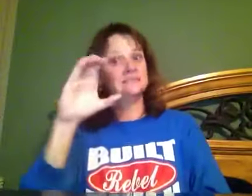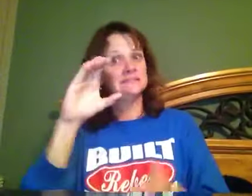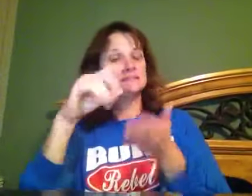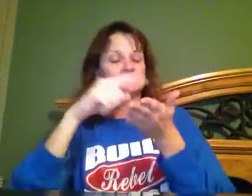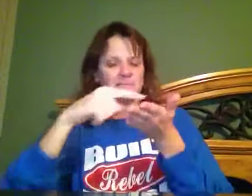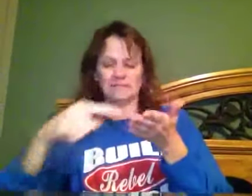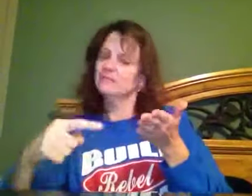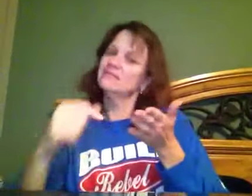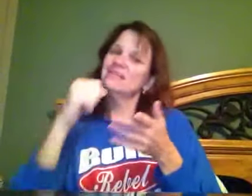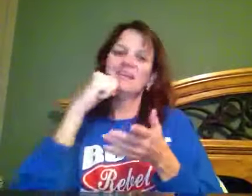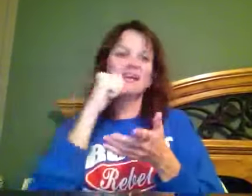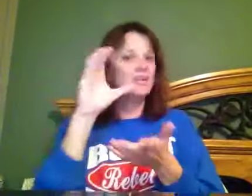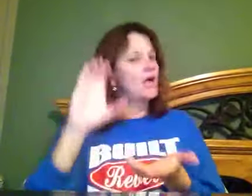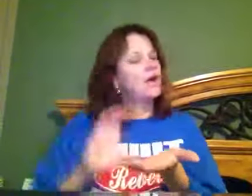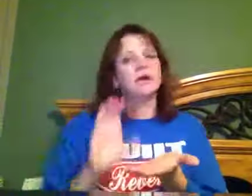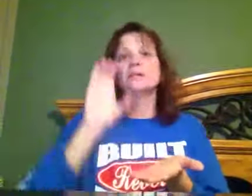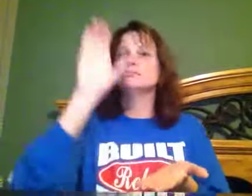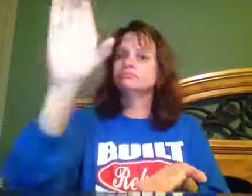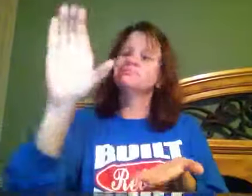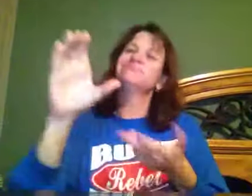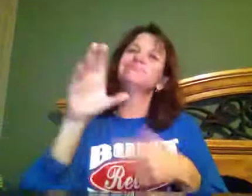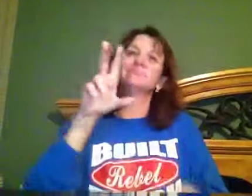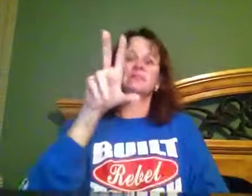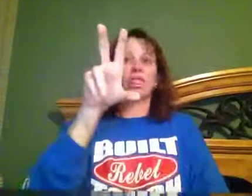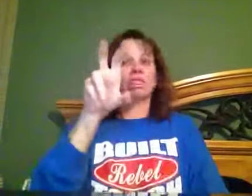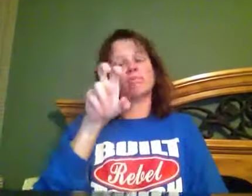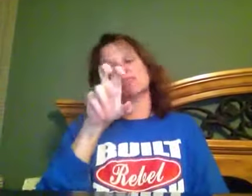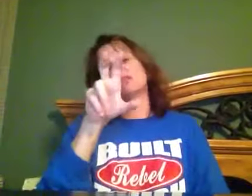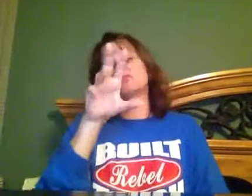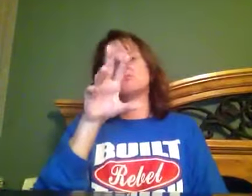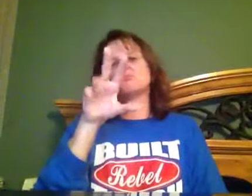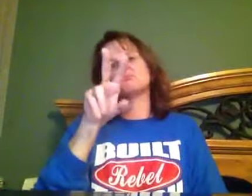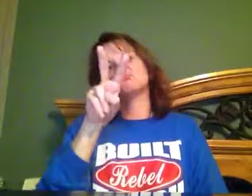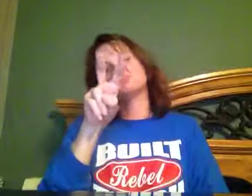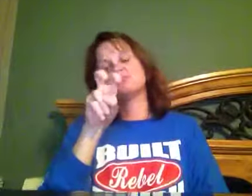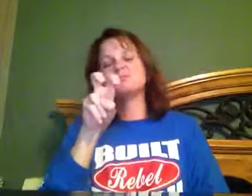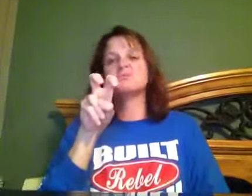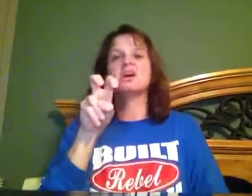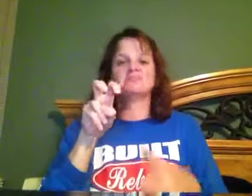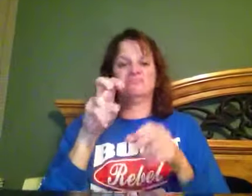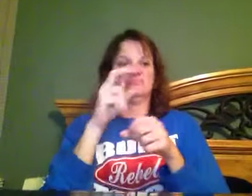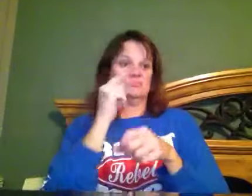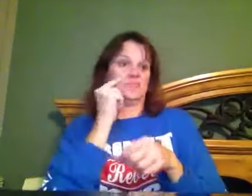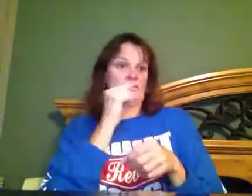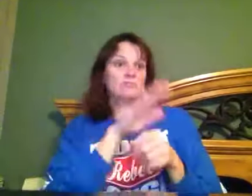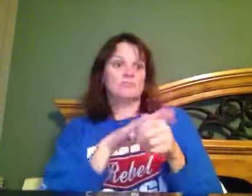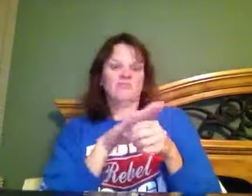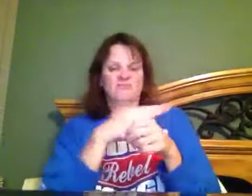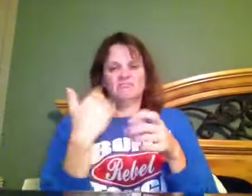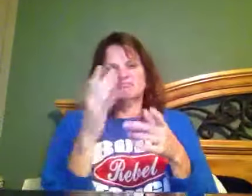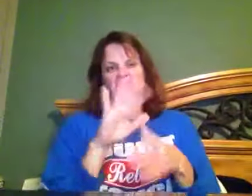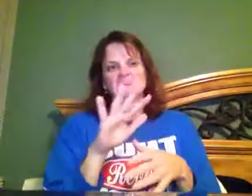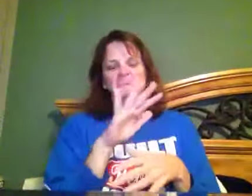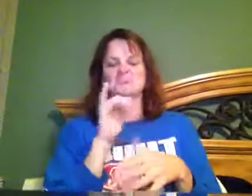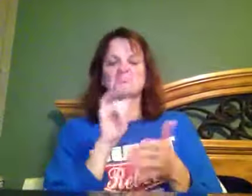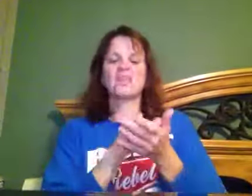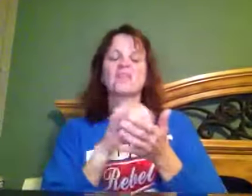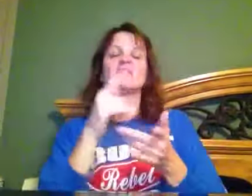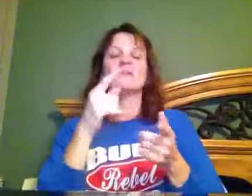money, $200–300 here in the San Antonio area, but it is money that you will pay to make sure that the home is in good working